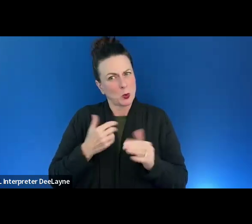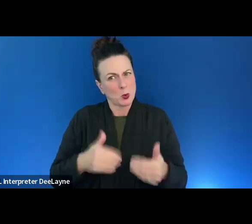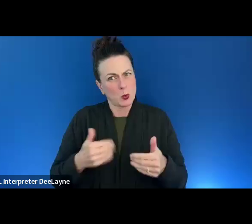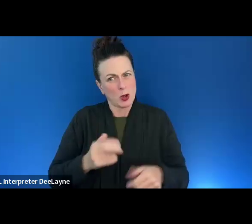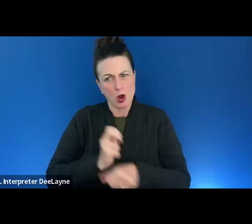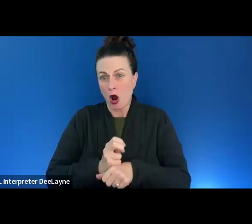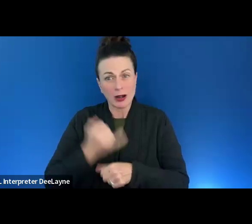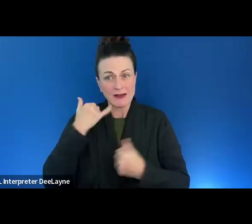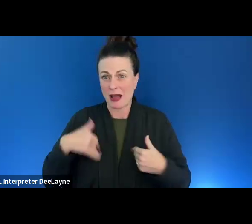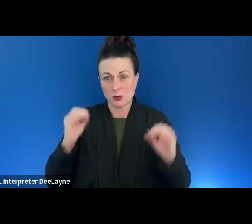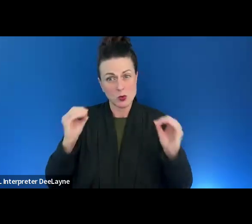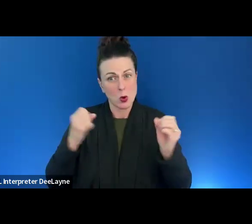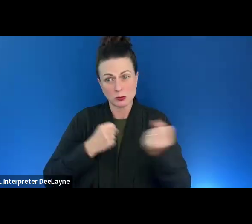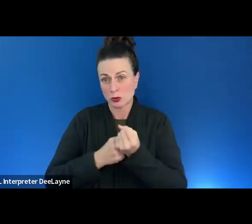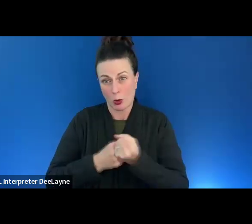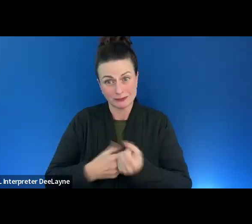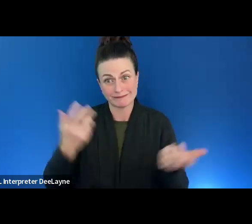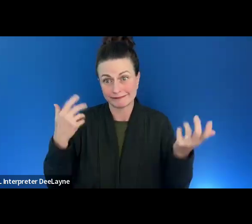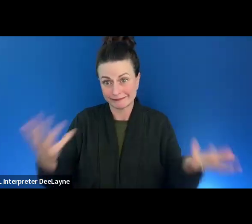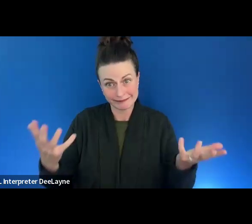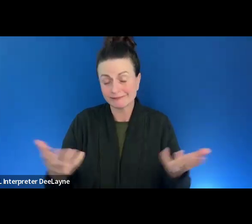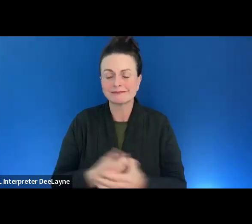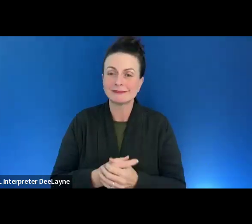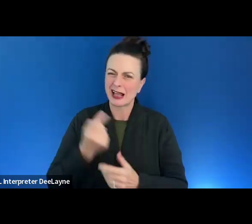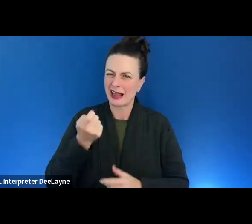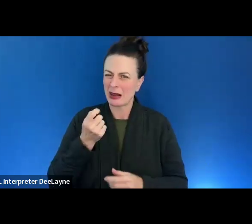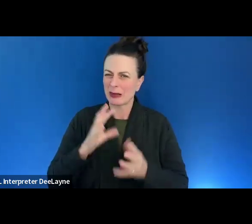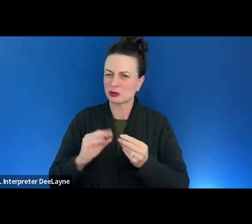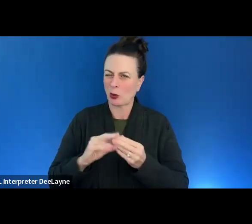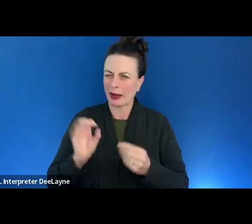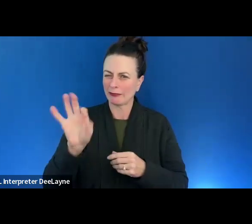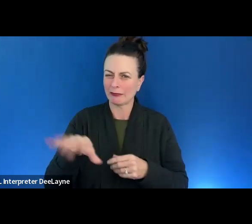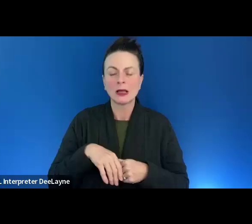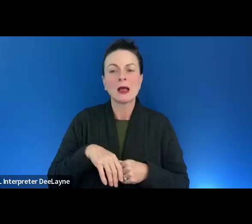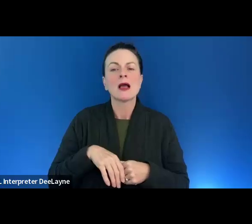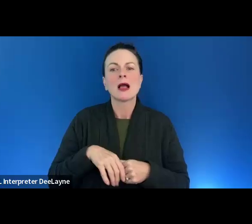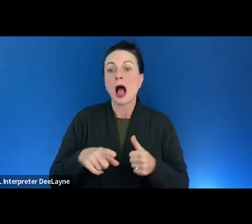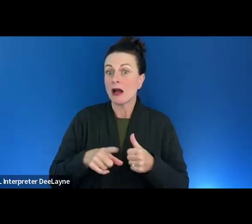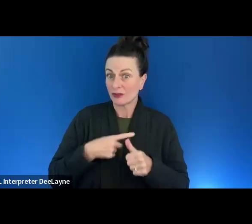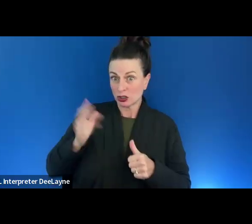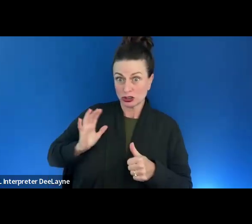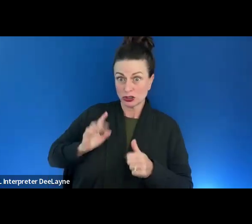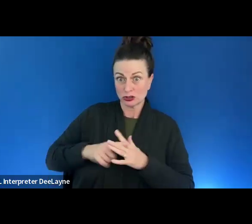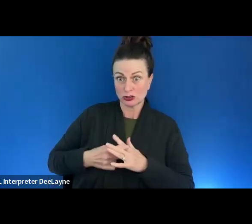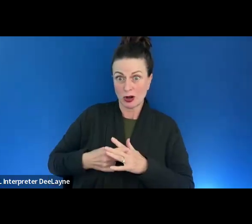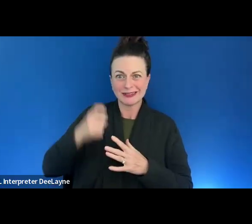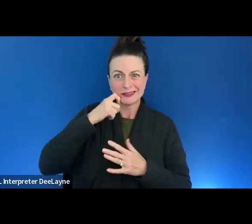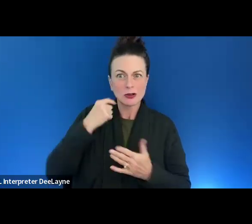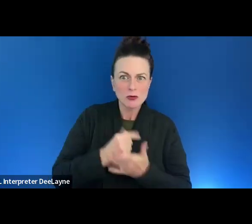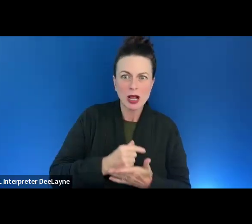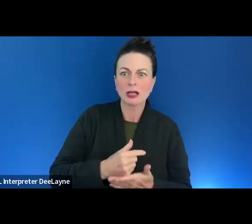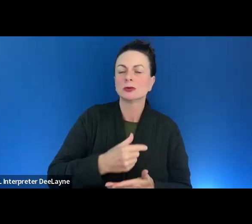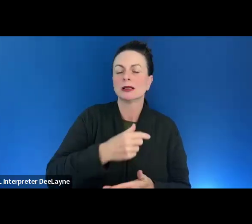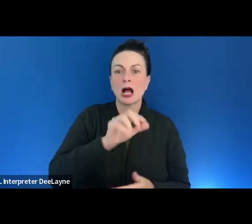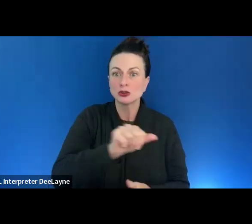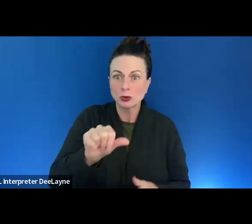especially if you don't have any support on your journey. A little bit of a story that I can share with you is that when I first started, I had graduated with my